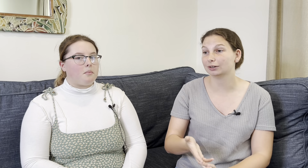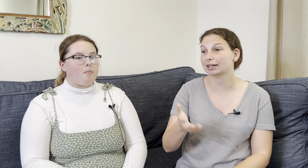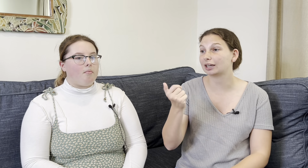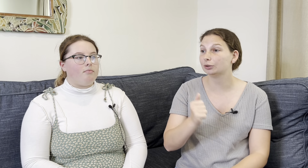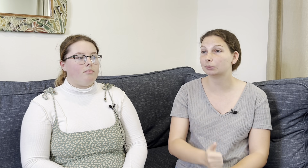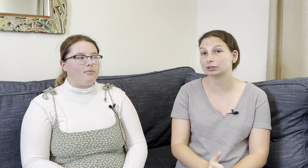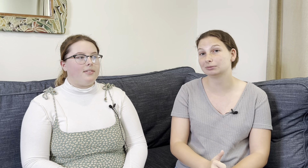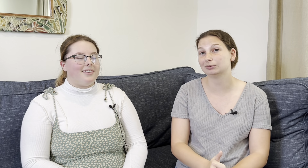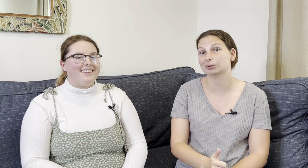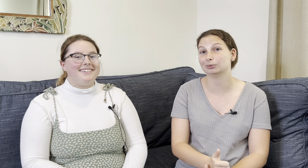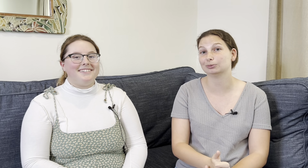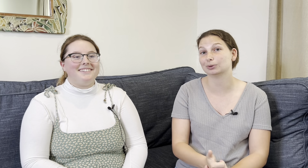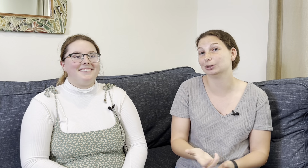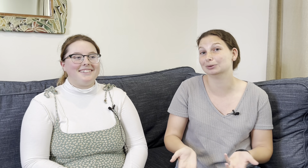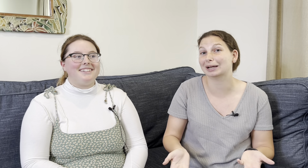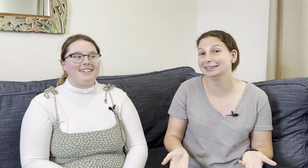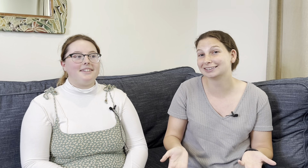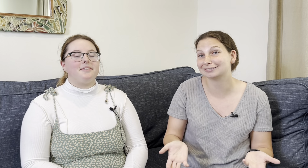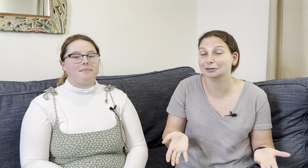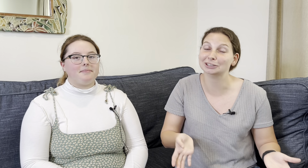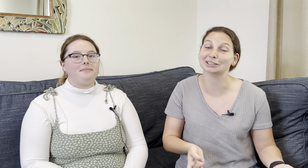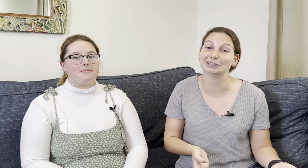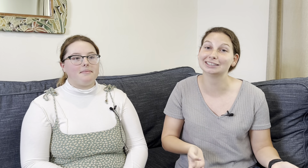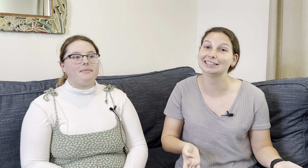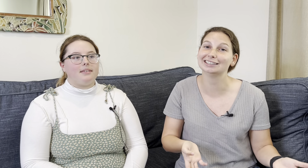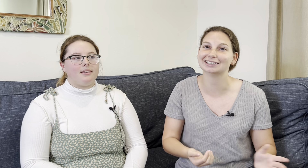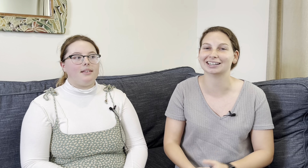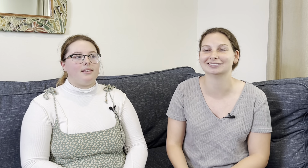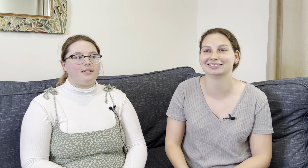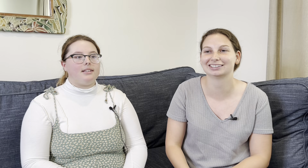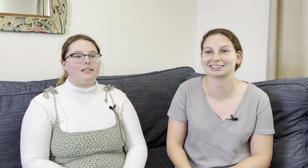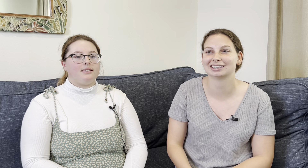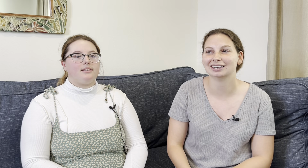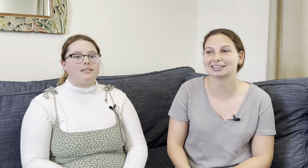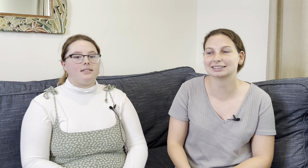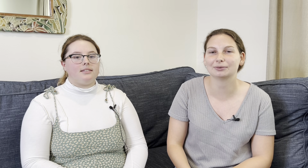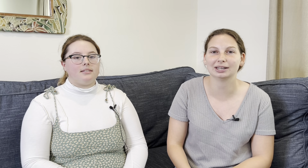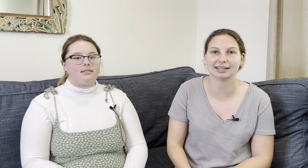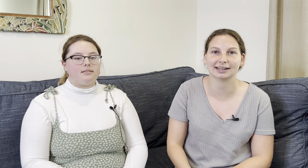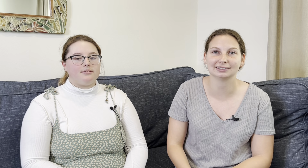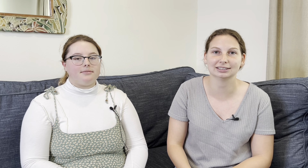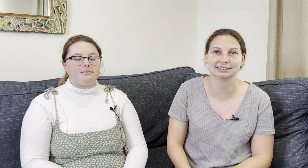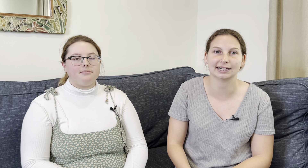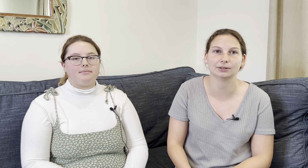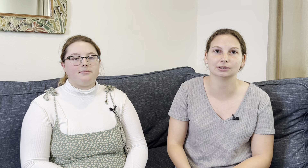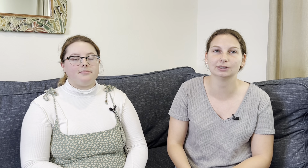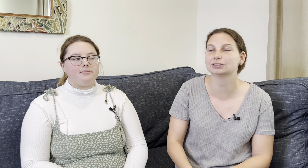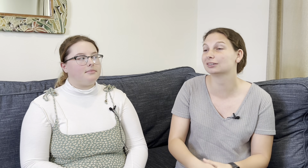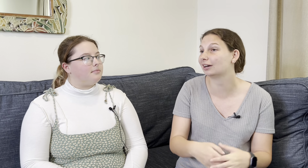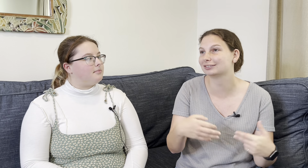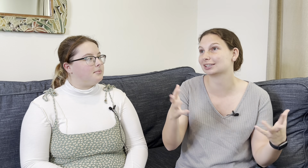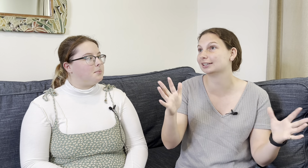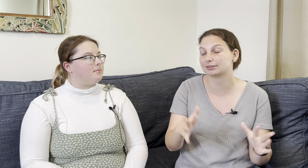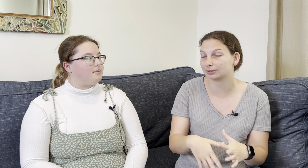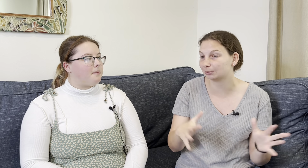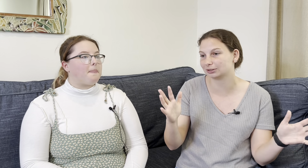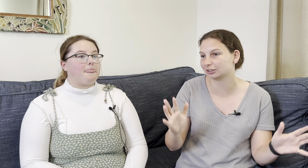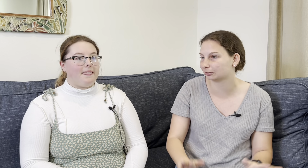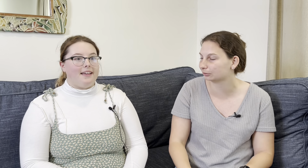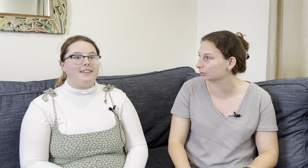can you point to me what you would like? What would you like to eat? Because that way that cuts out, there's a lot of signs for a bunch of different foods,